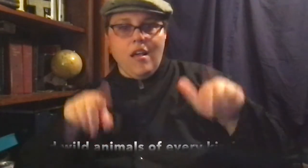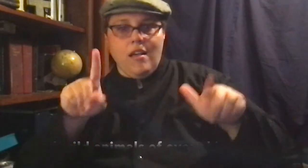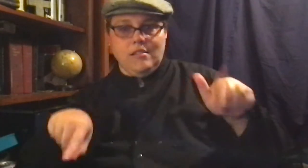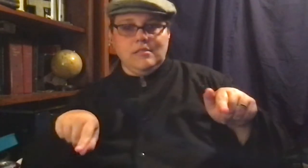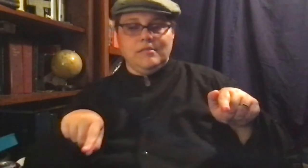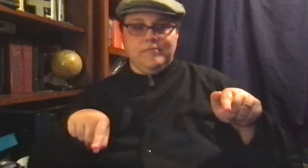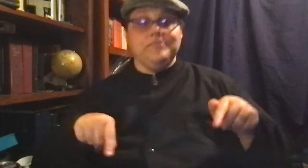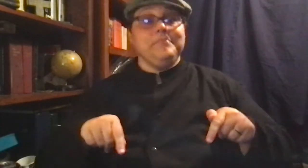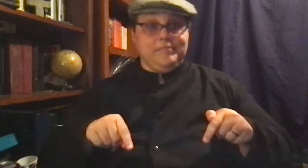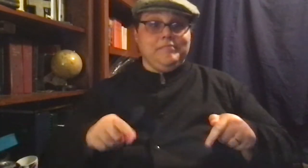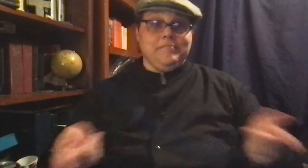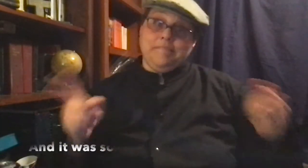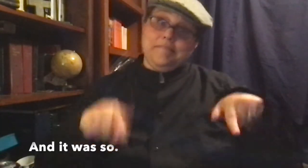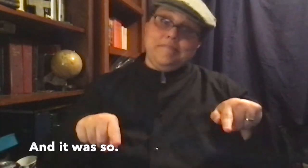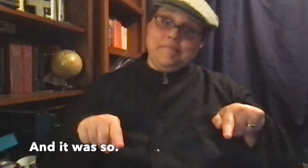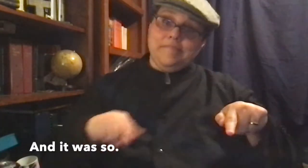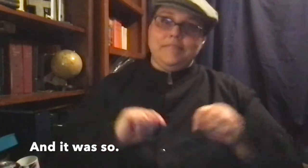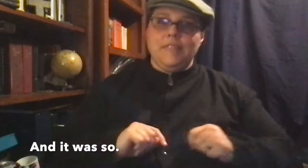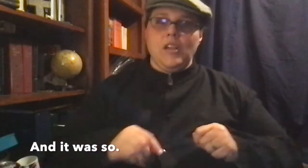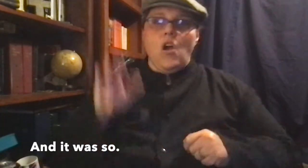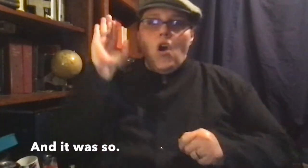kind. And it was so.